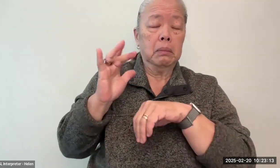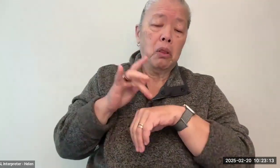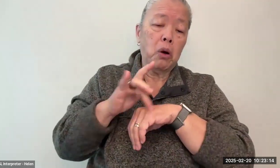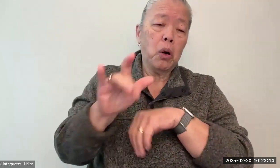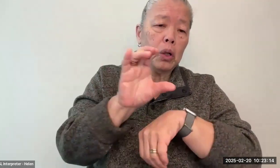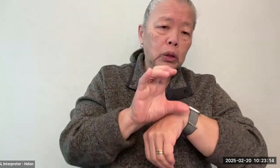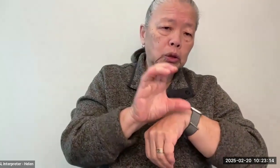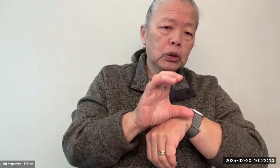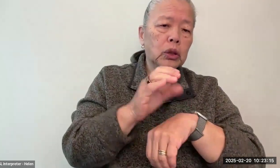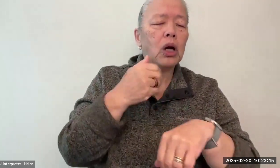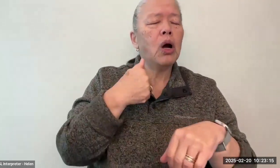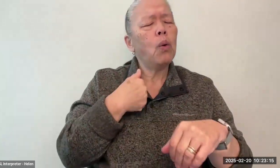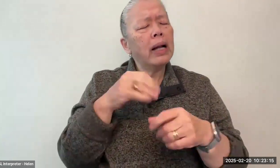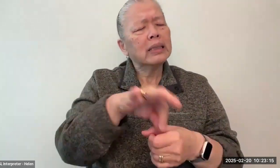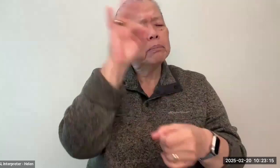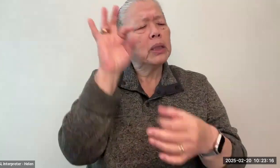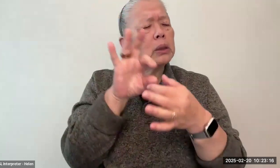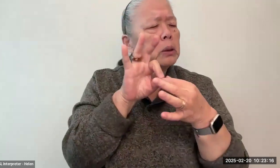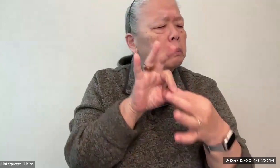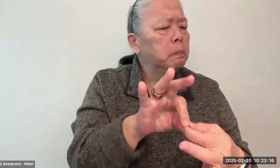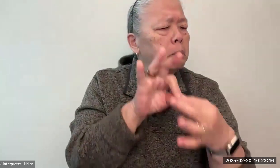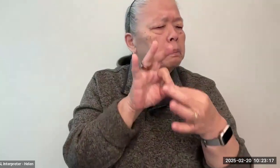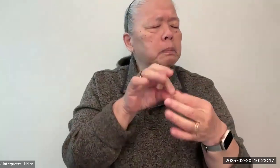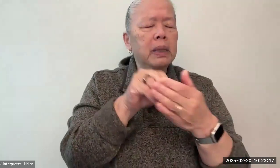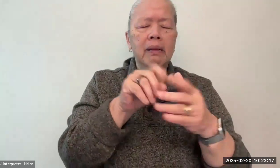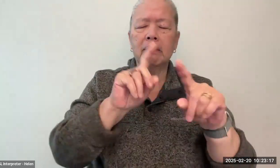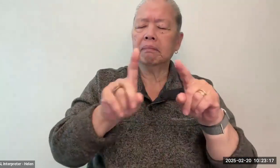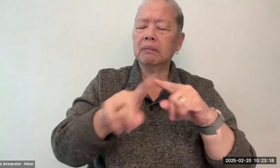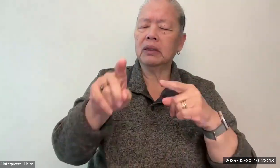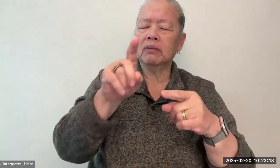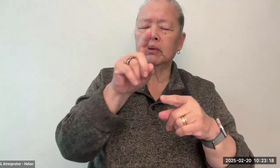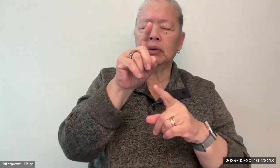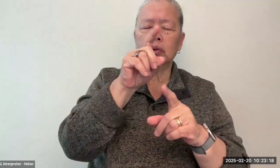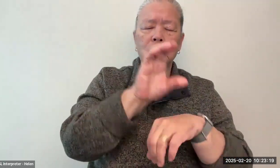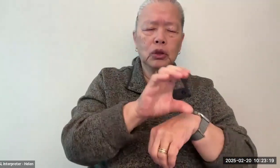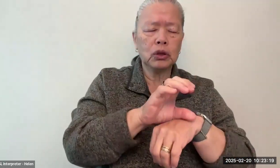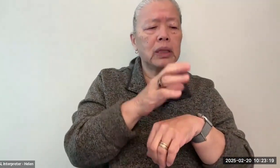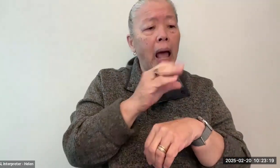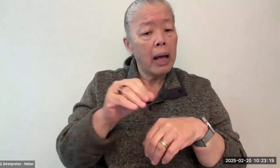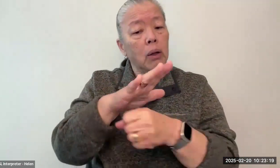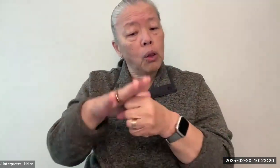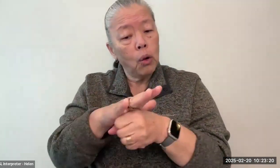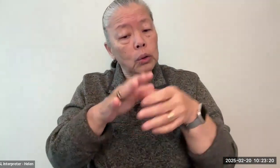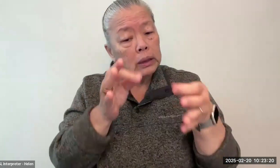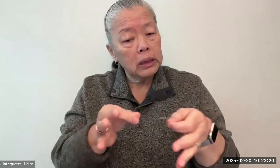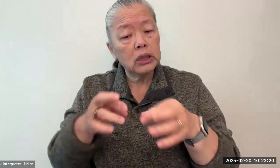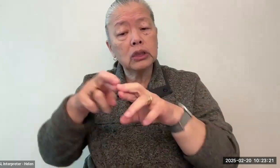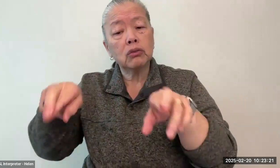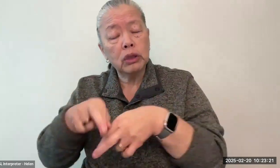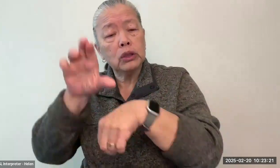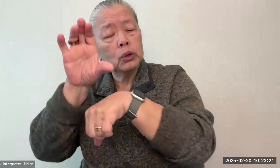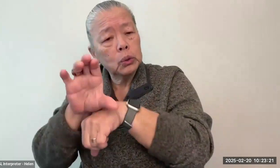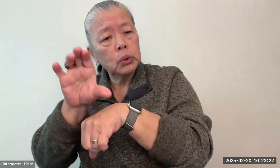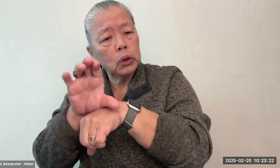and relational unity among the churches, along with local and regional decision-making by leaders of churches and groups of